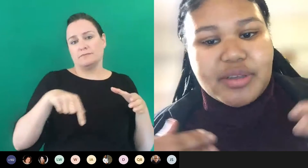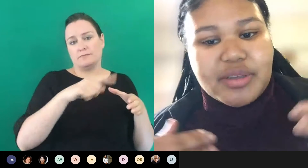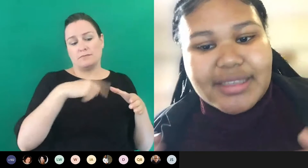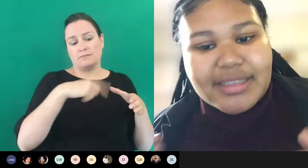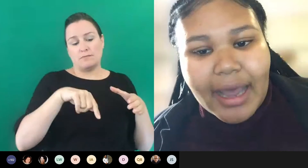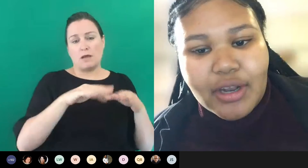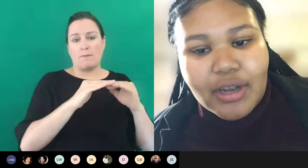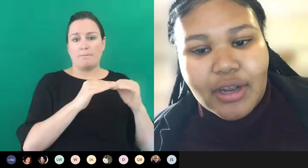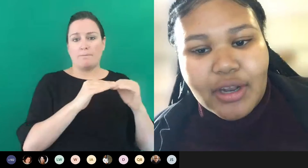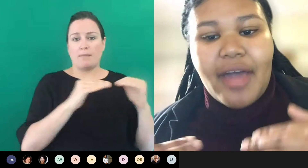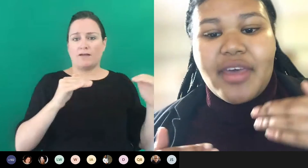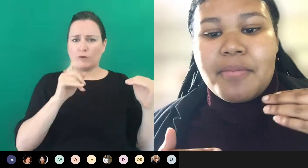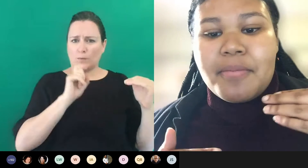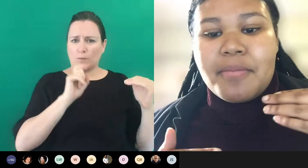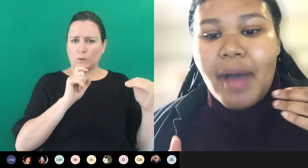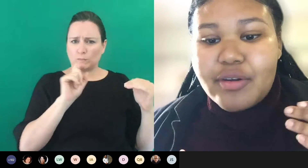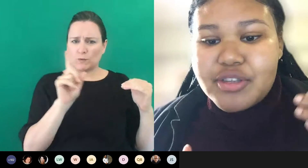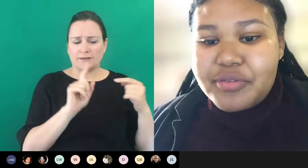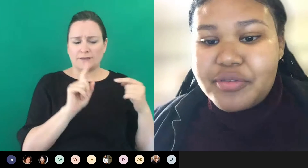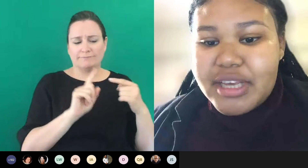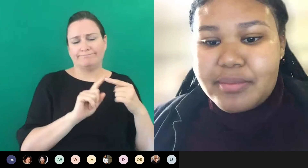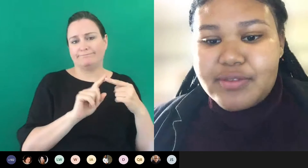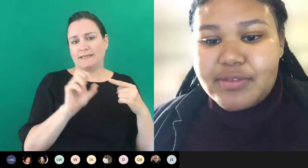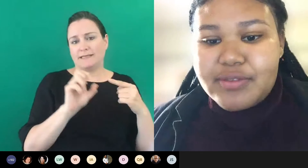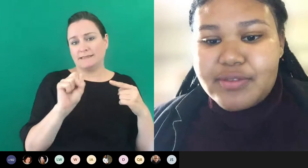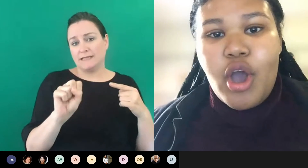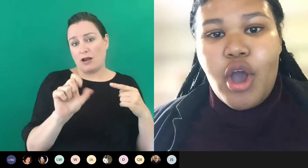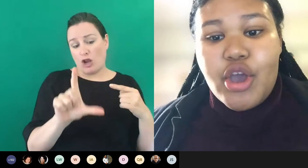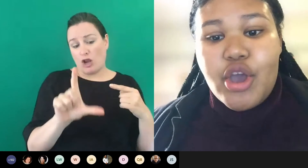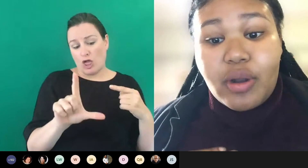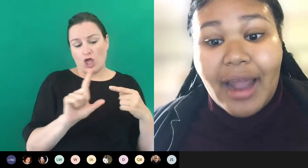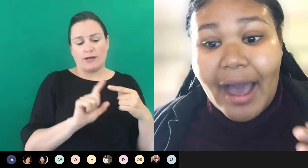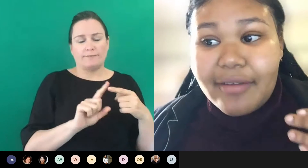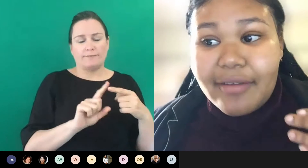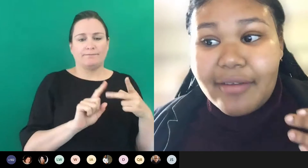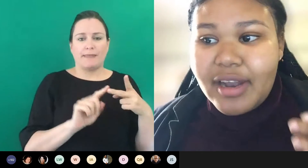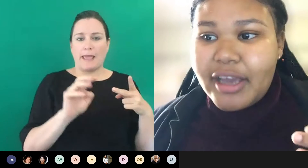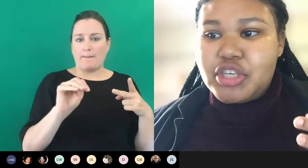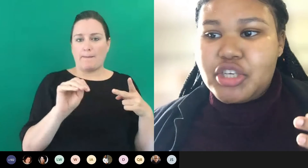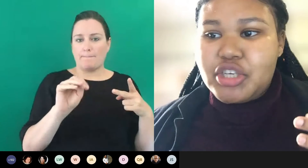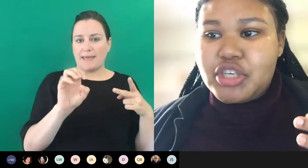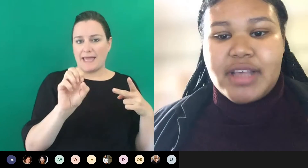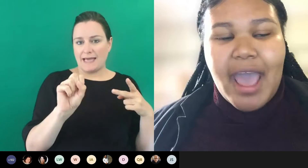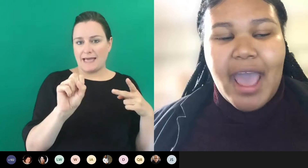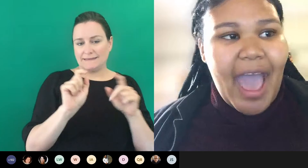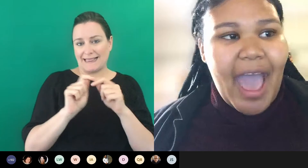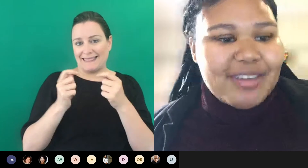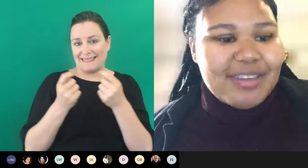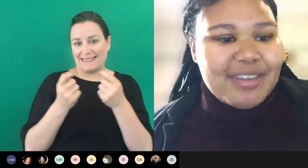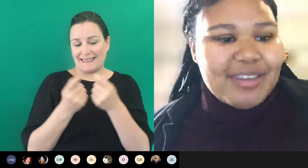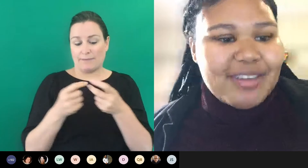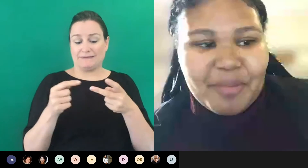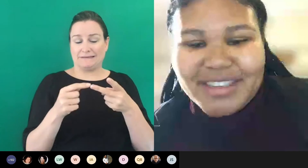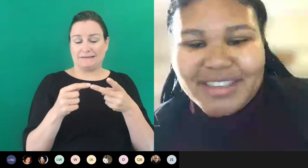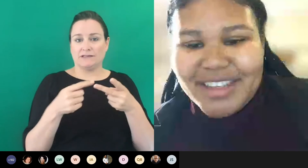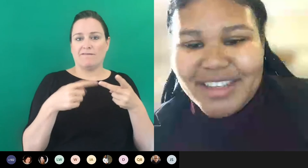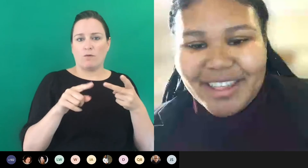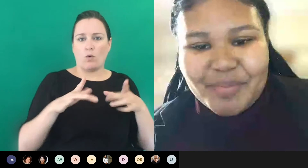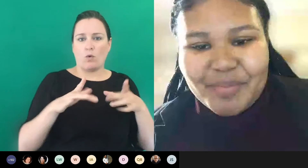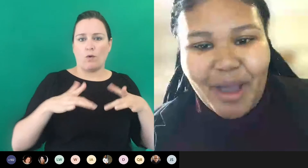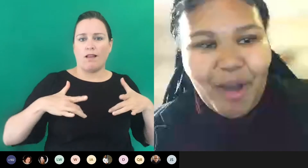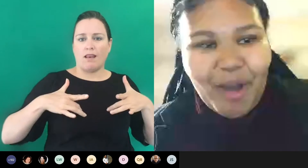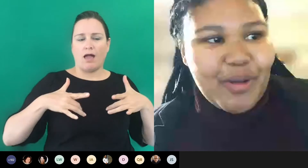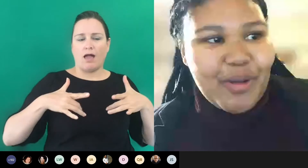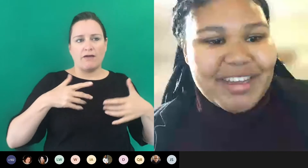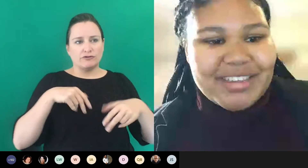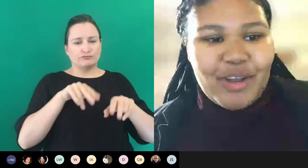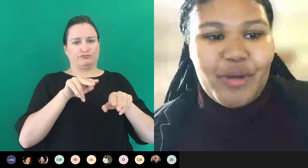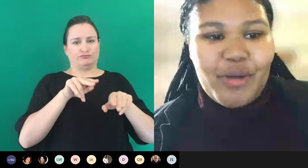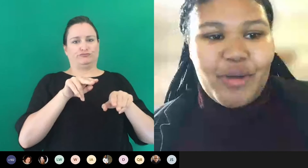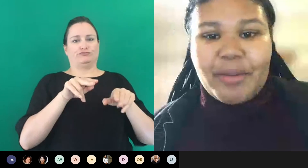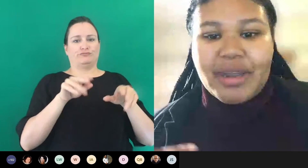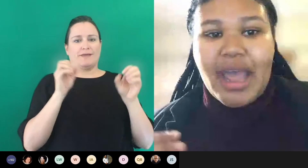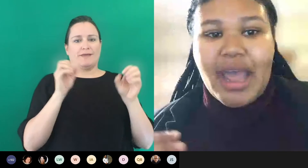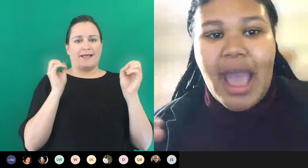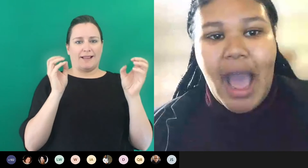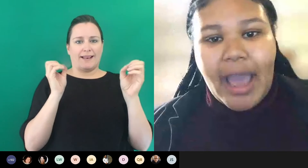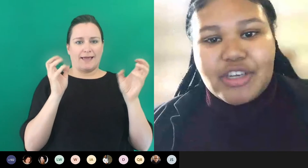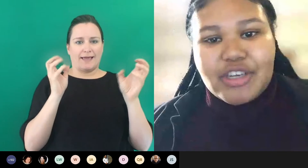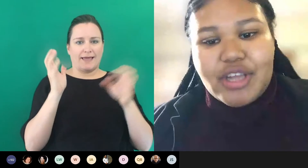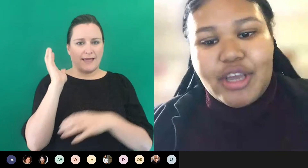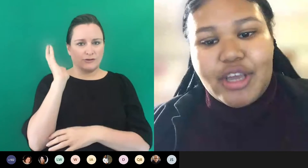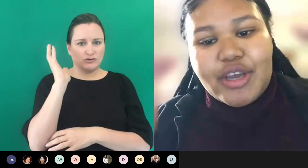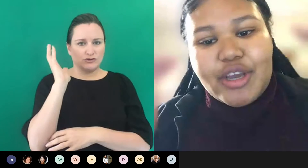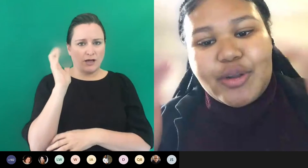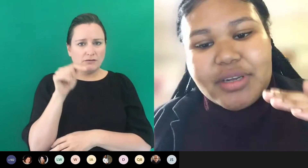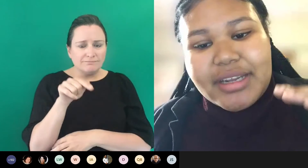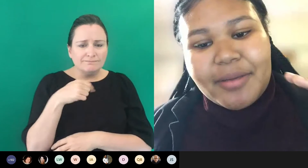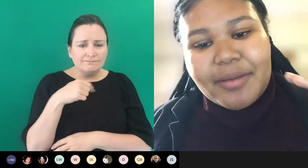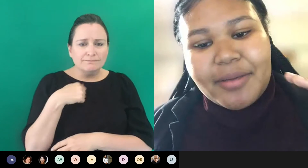include, Sunlearn, and then Microsoft Teams for your live lectures. And it's a pity that the PowerPoint isn't loading, but